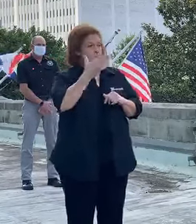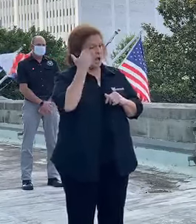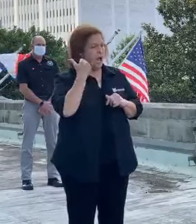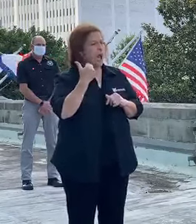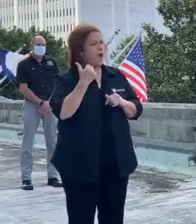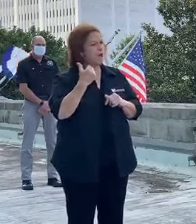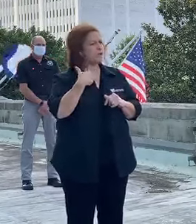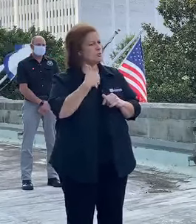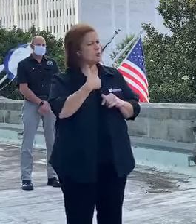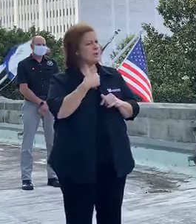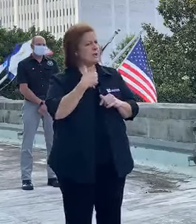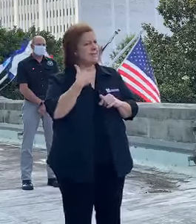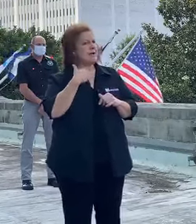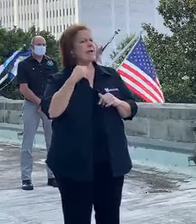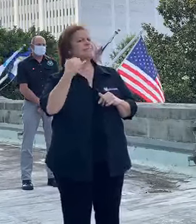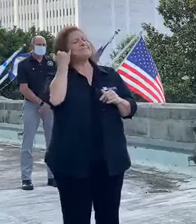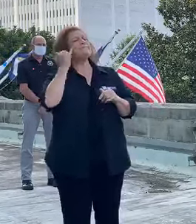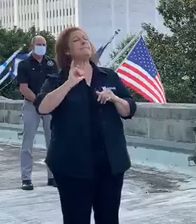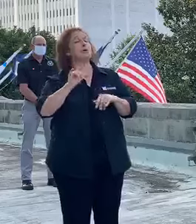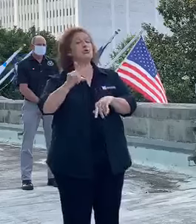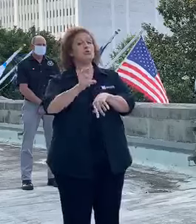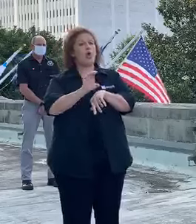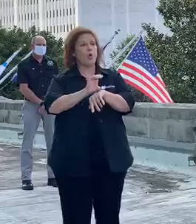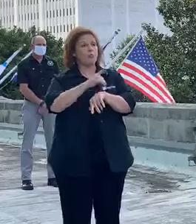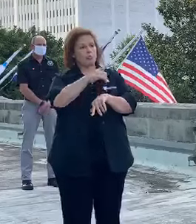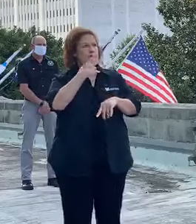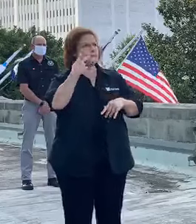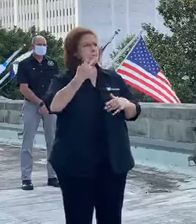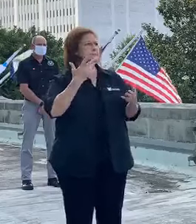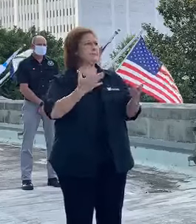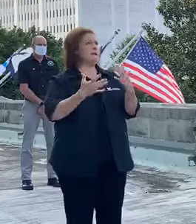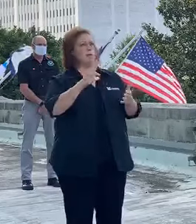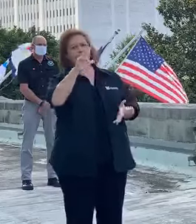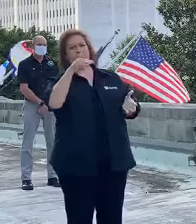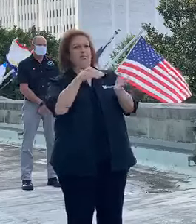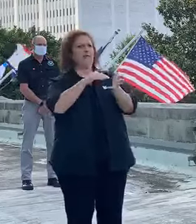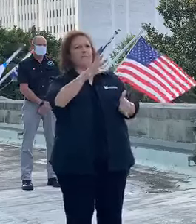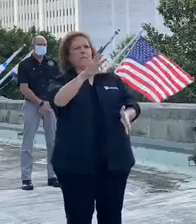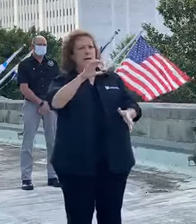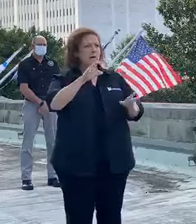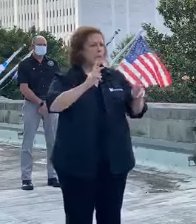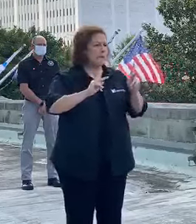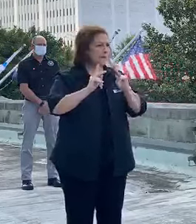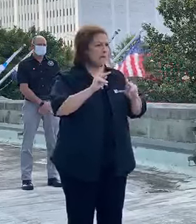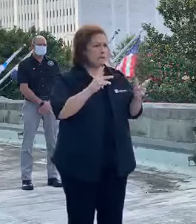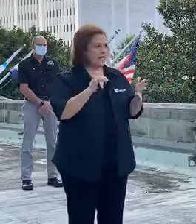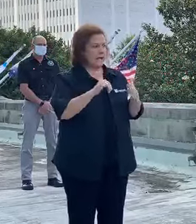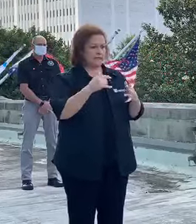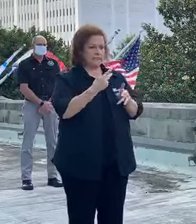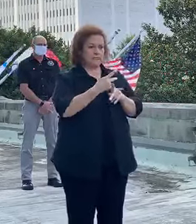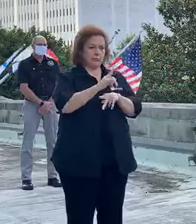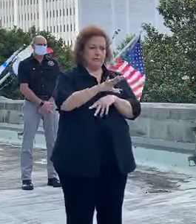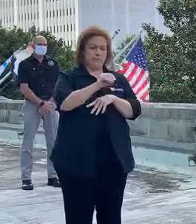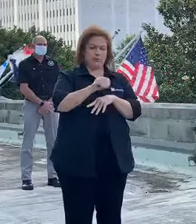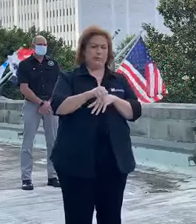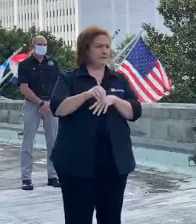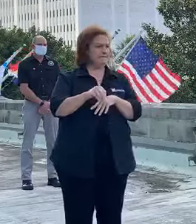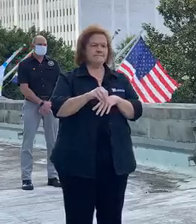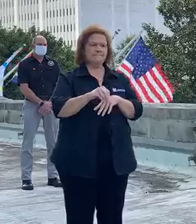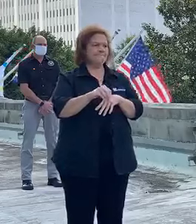have establishments like churches, for example, you can seat 3,500. You can seat, and if you do the math with that 25%, you're